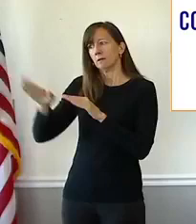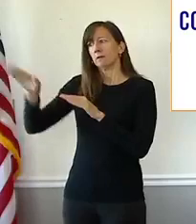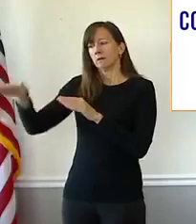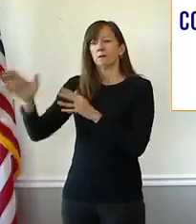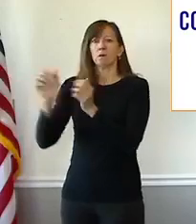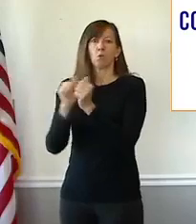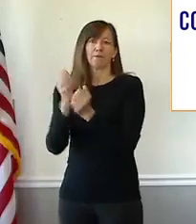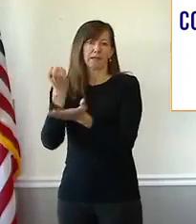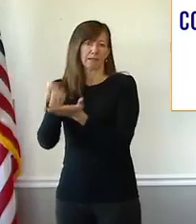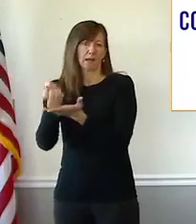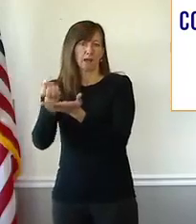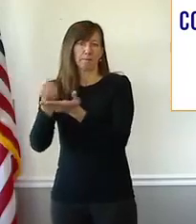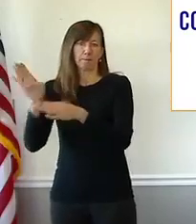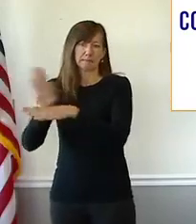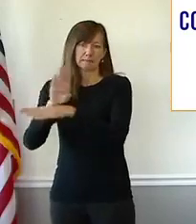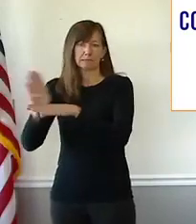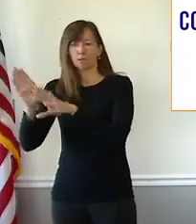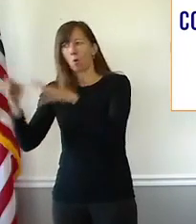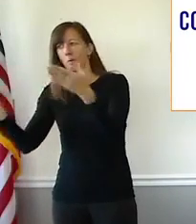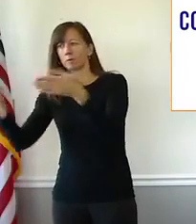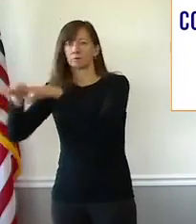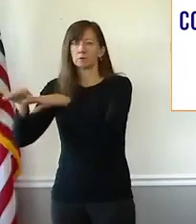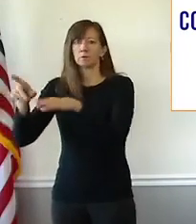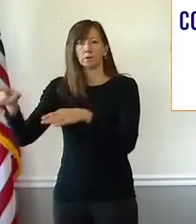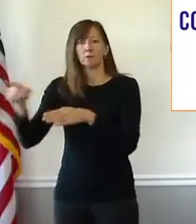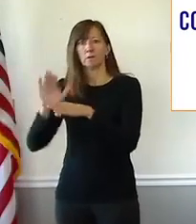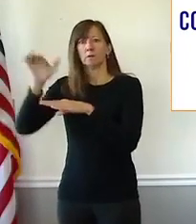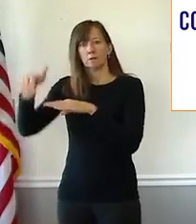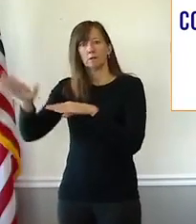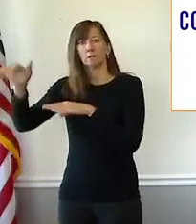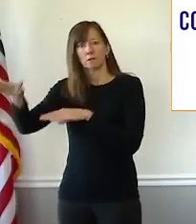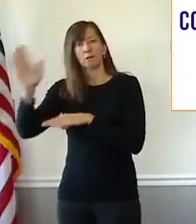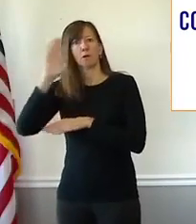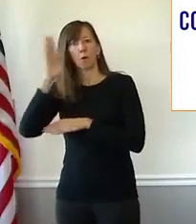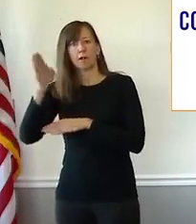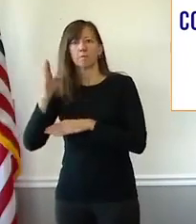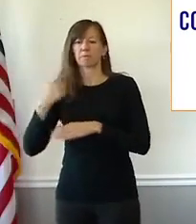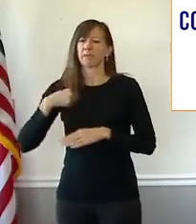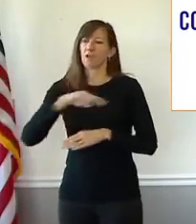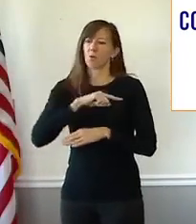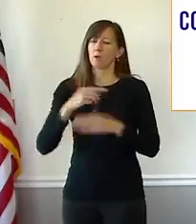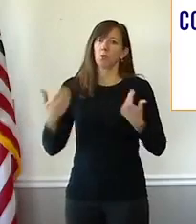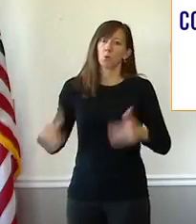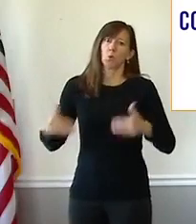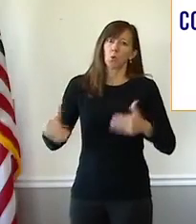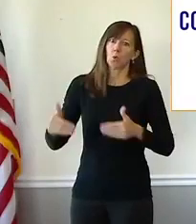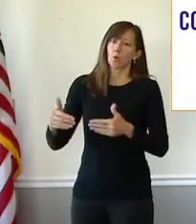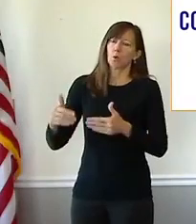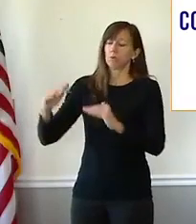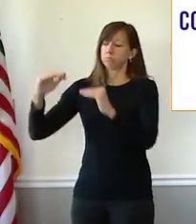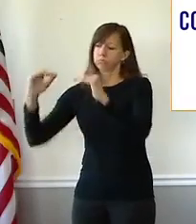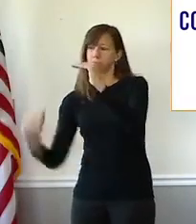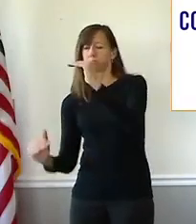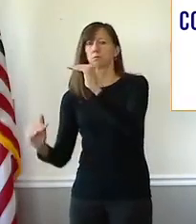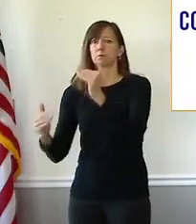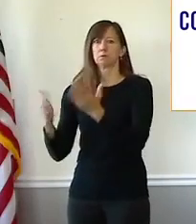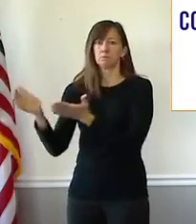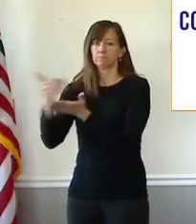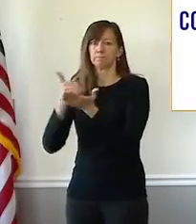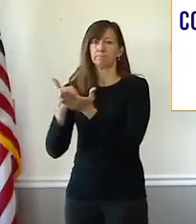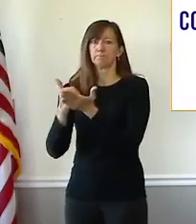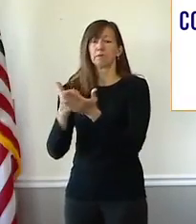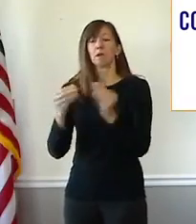activity. We are bracing for and have experienced a substantial loss in sales tax receipts. Additionally,